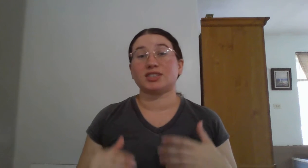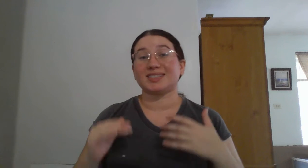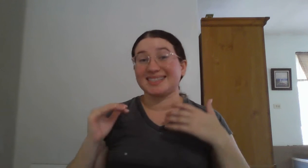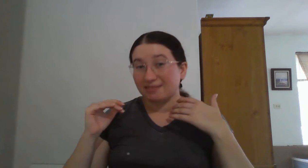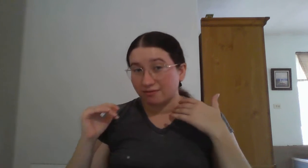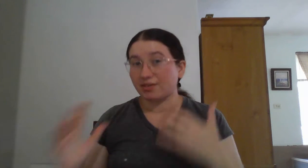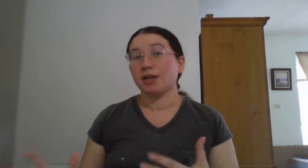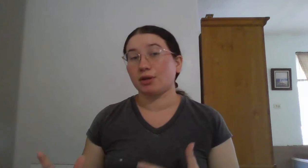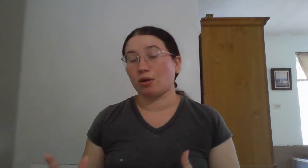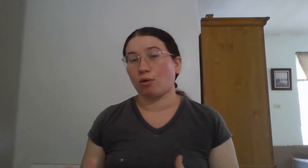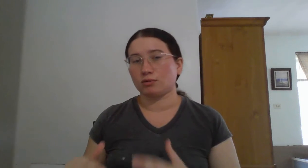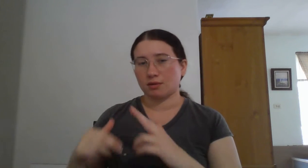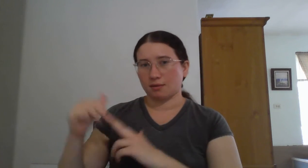versus is very old.